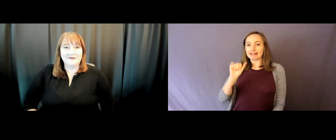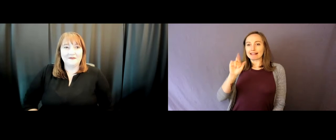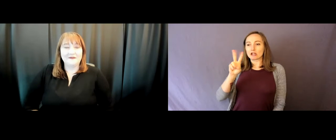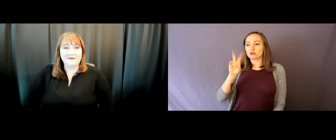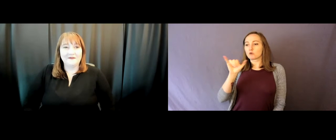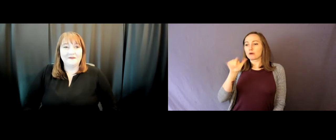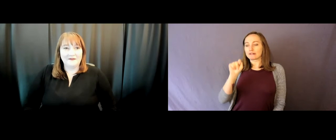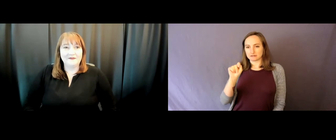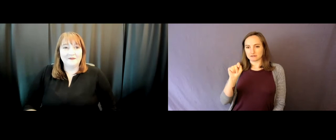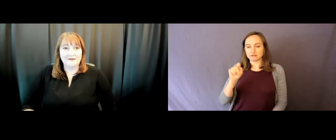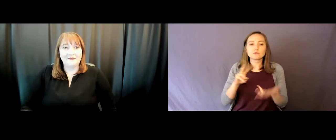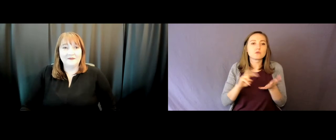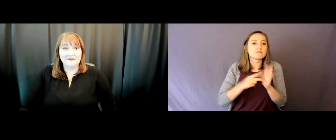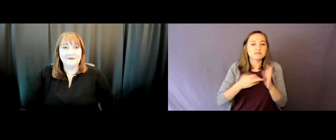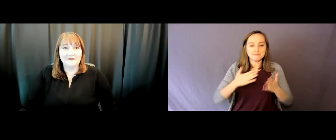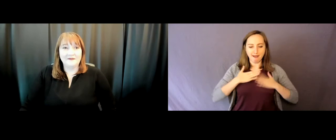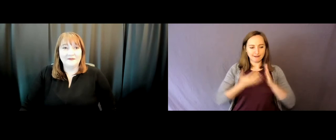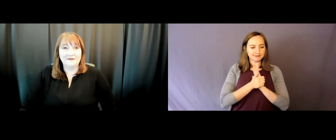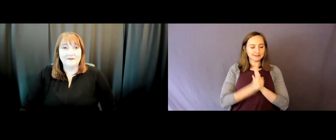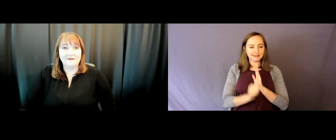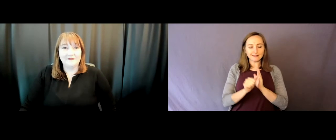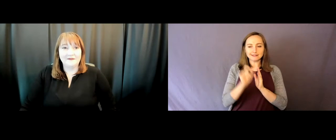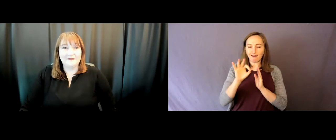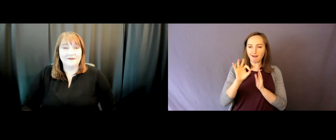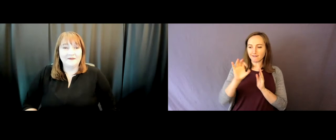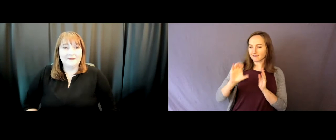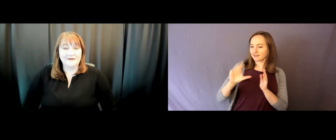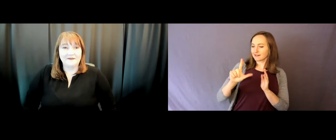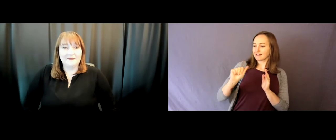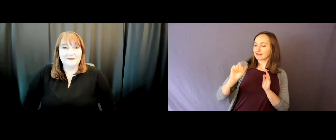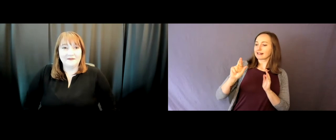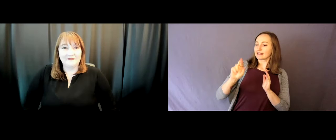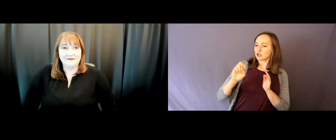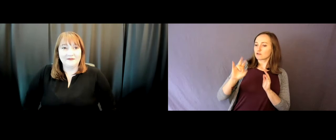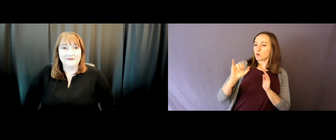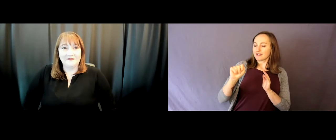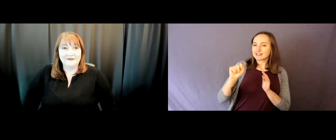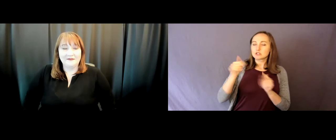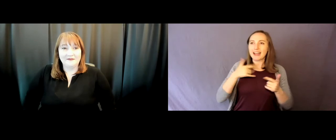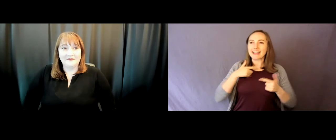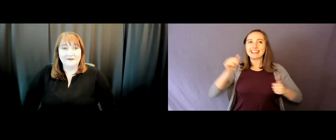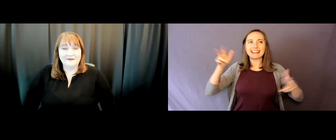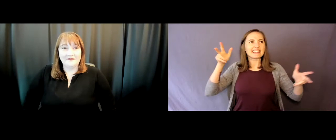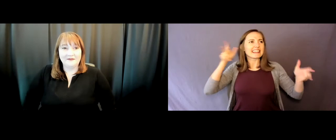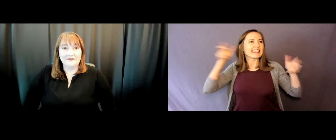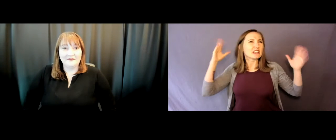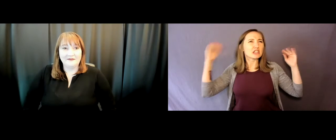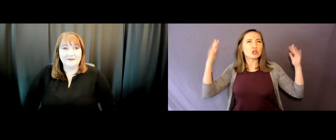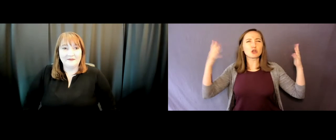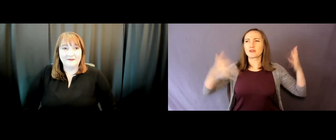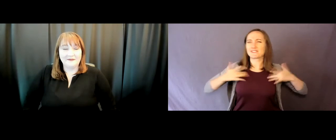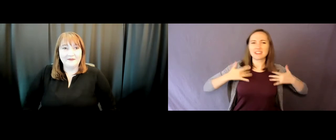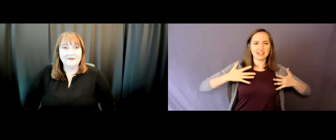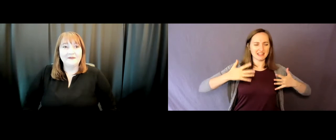I'm using my, skills of clairvoyancy, of hearing things and feeling things and seeing